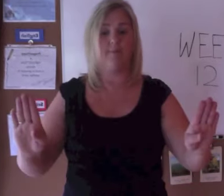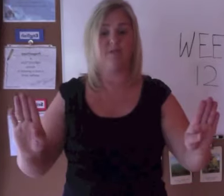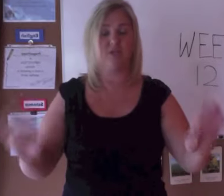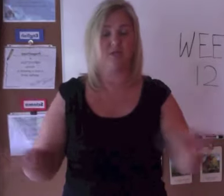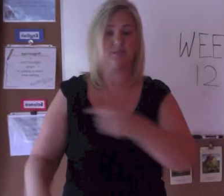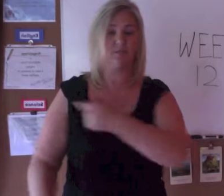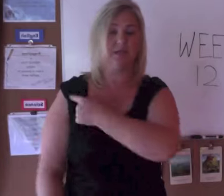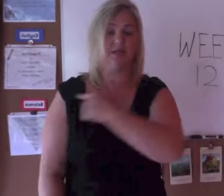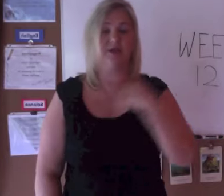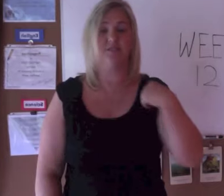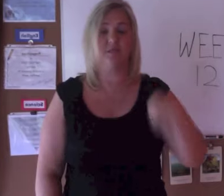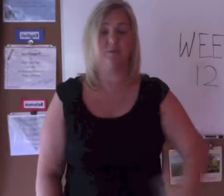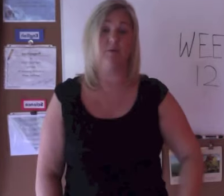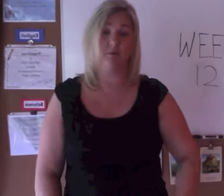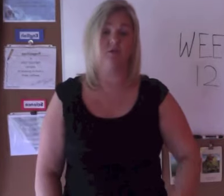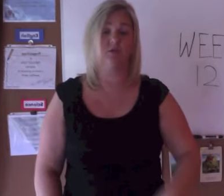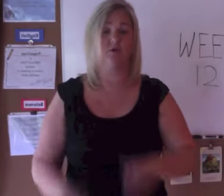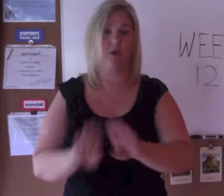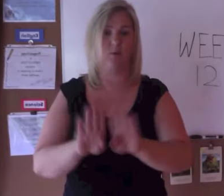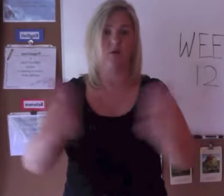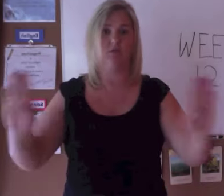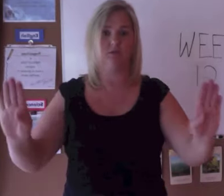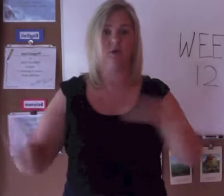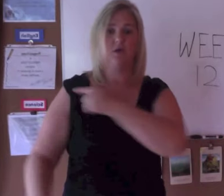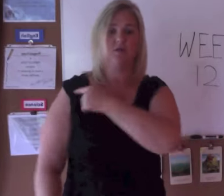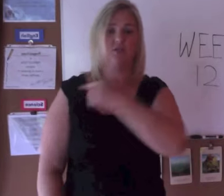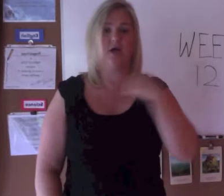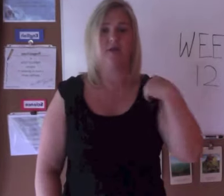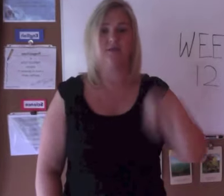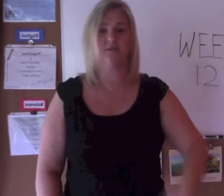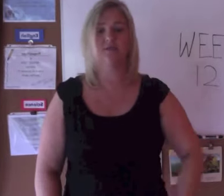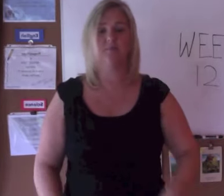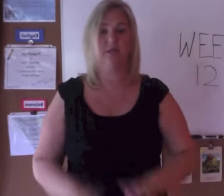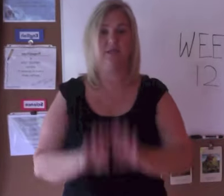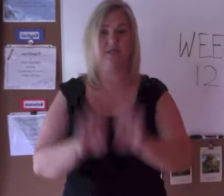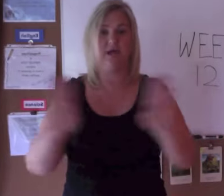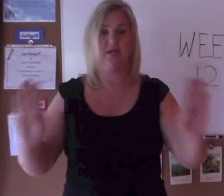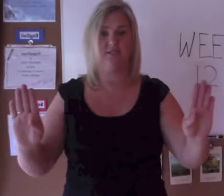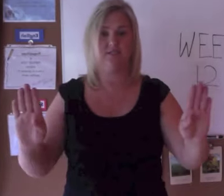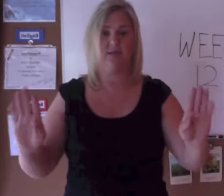The China's Ming Dynasty built most of the Great Wall. So China's Ming Dynasty.